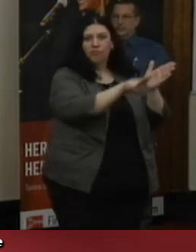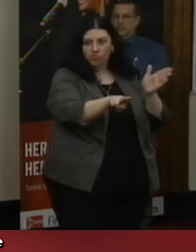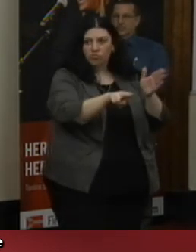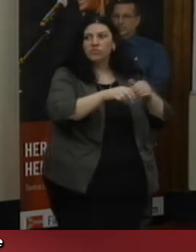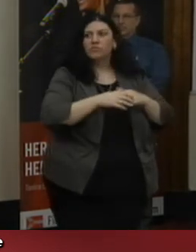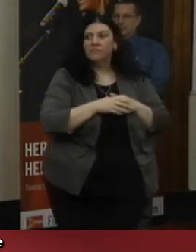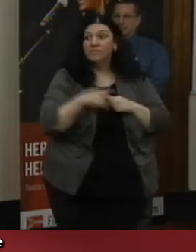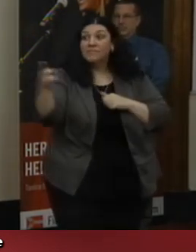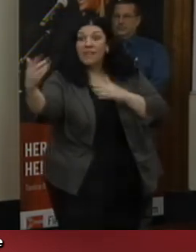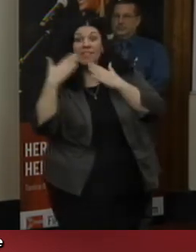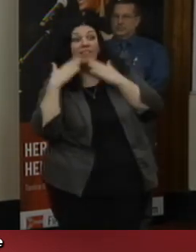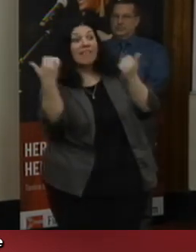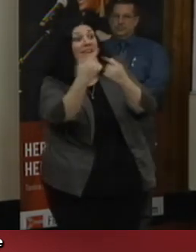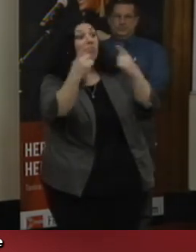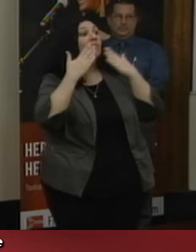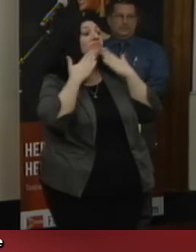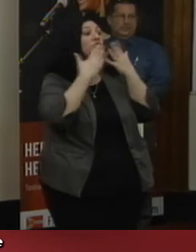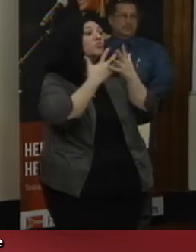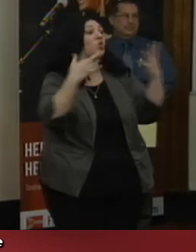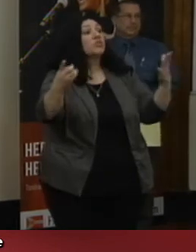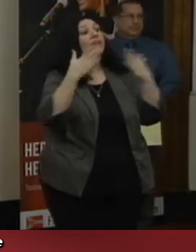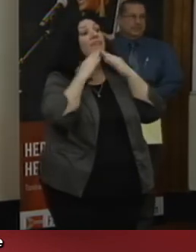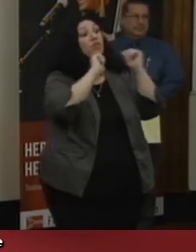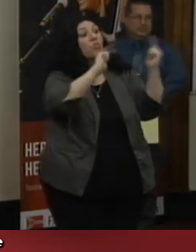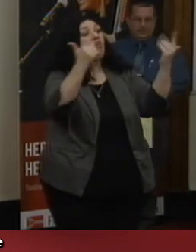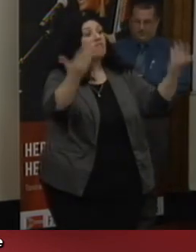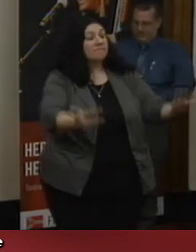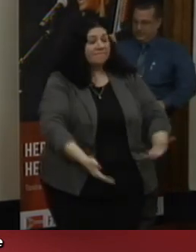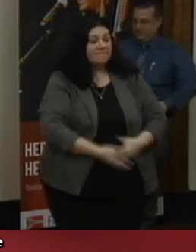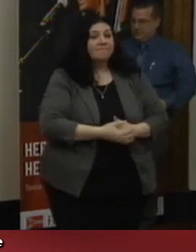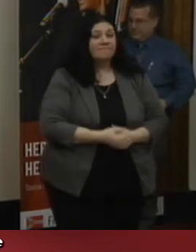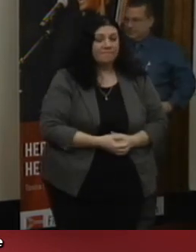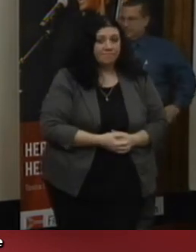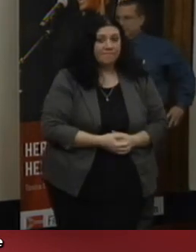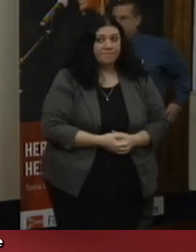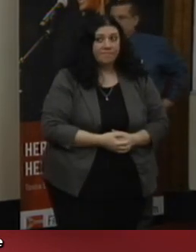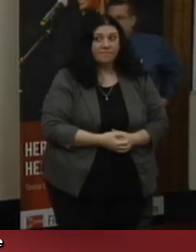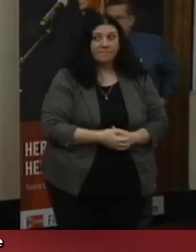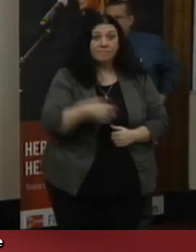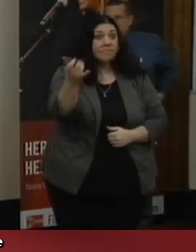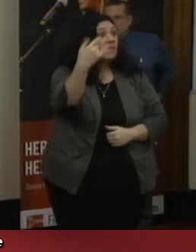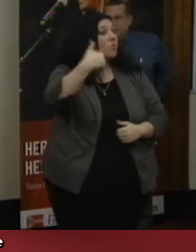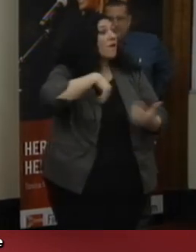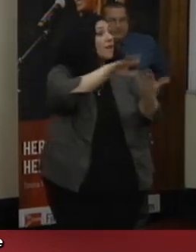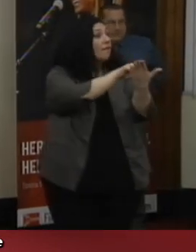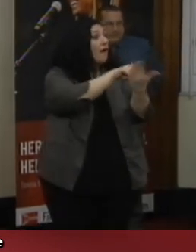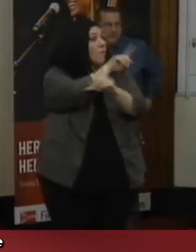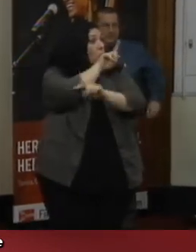Thanks, guys. Appreciate it. Thank you all. Everyone got a copy